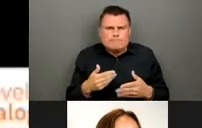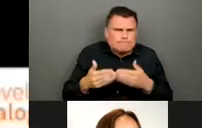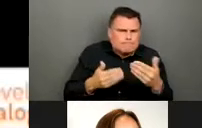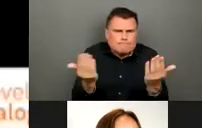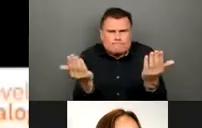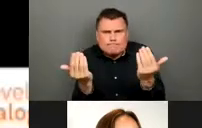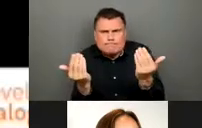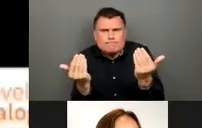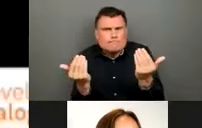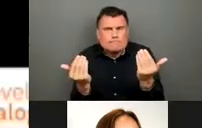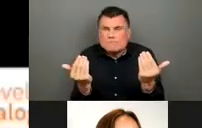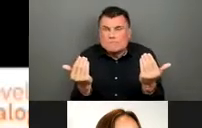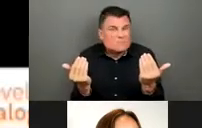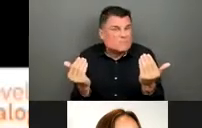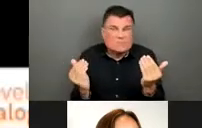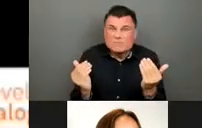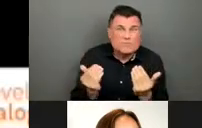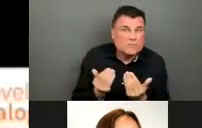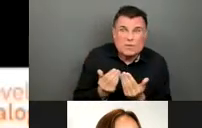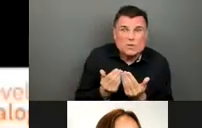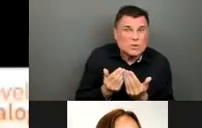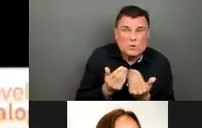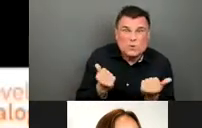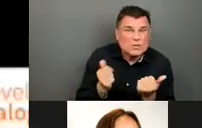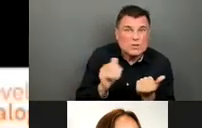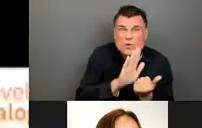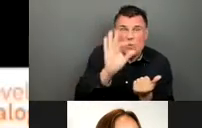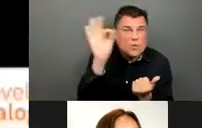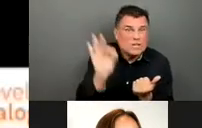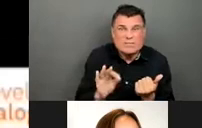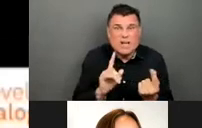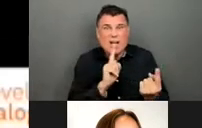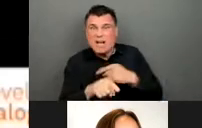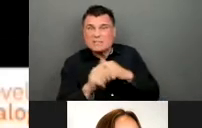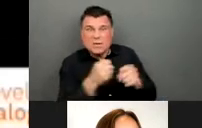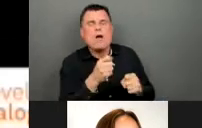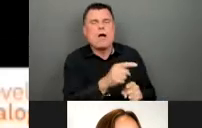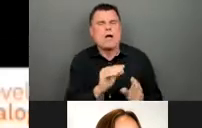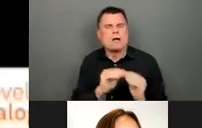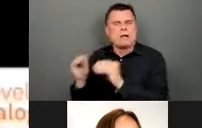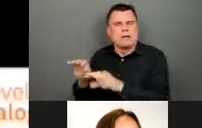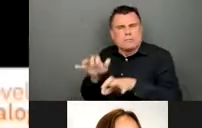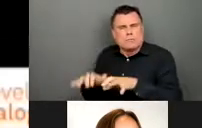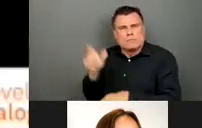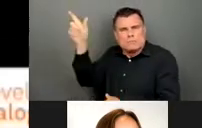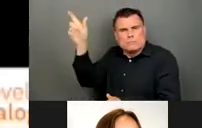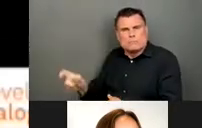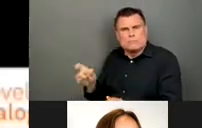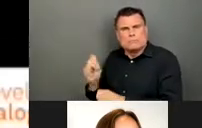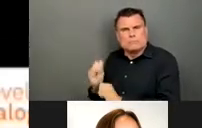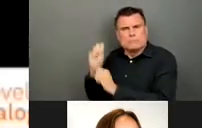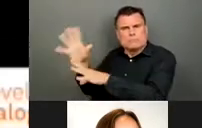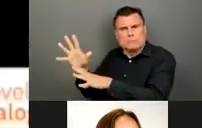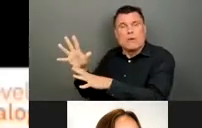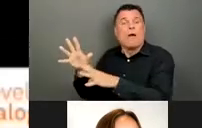addressed live, please don't hesitate to drop it in the chat box. After the event, we will be preparing a summary,